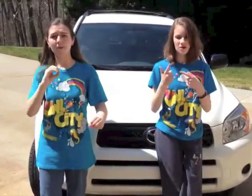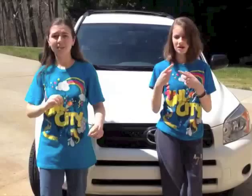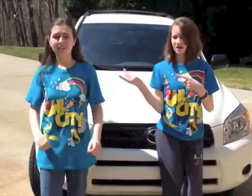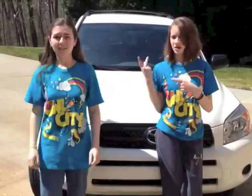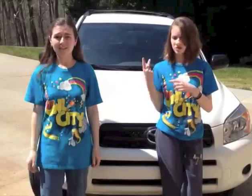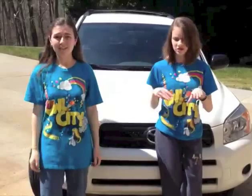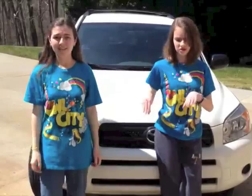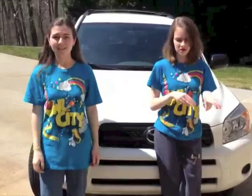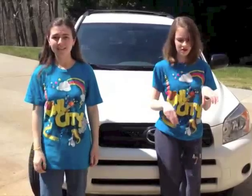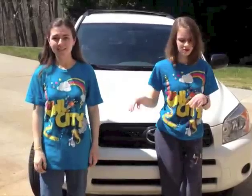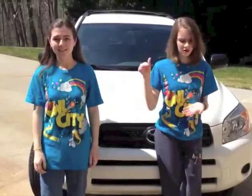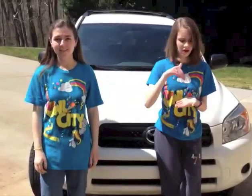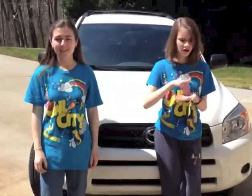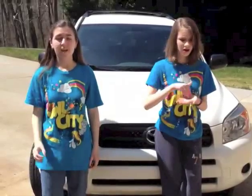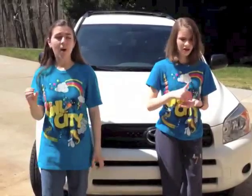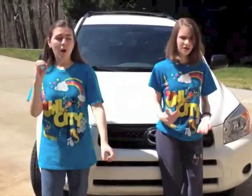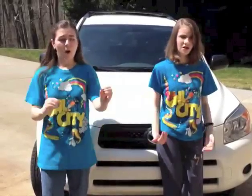When can we do this again?